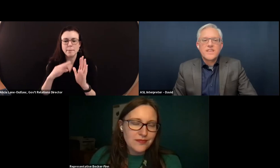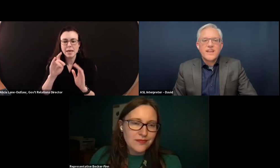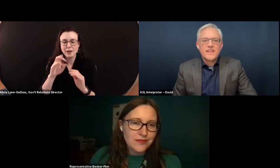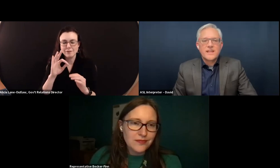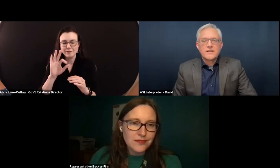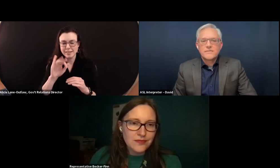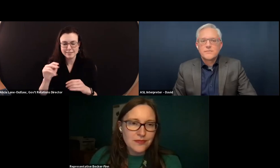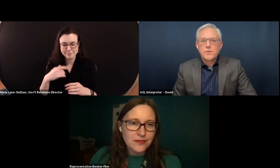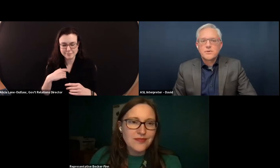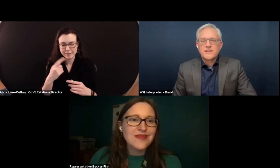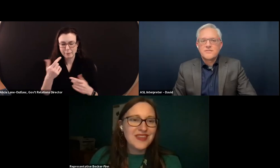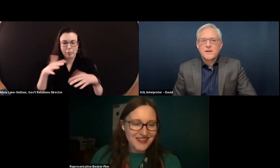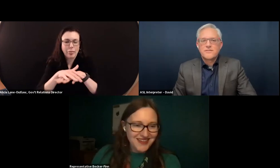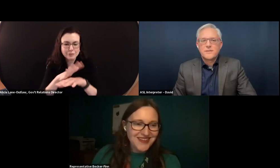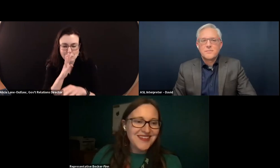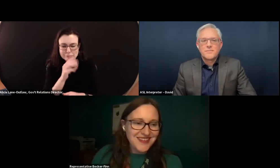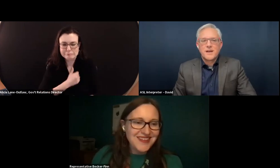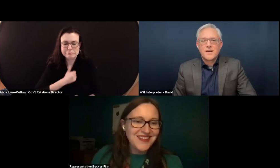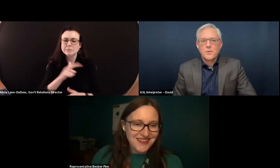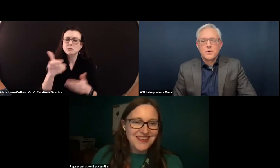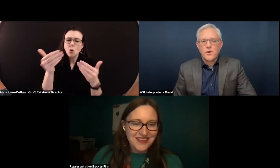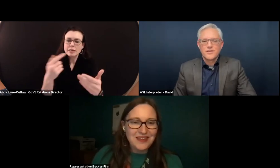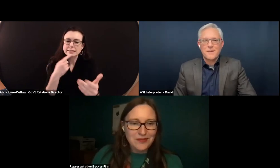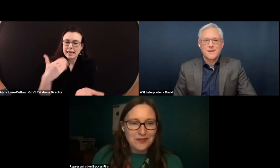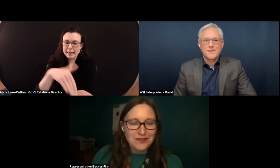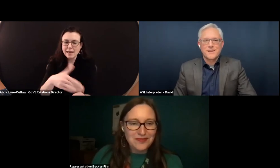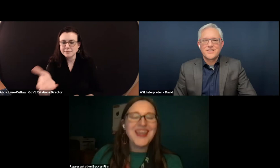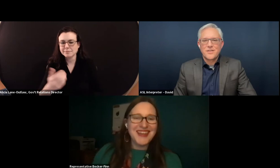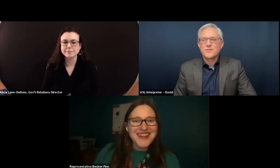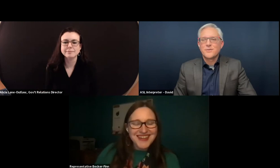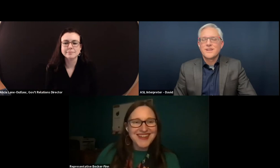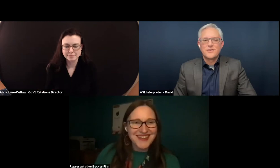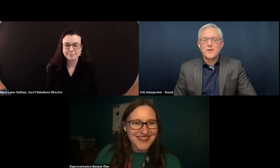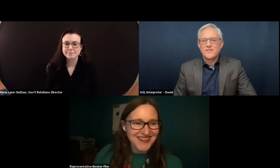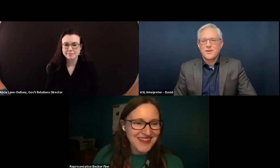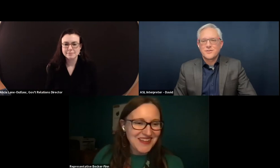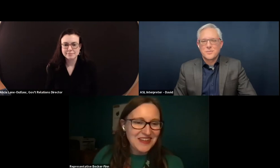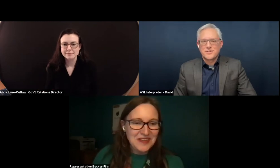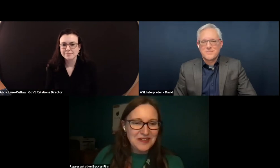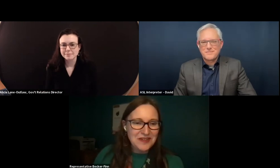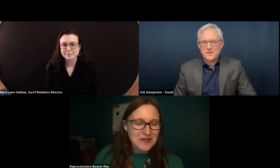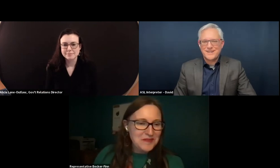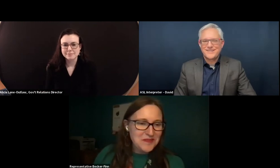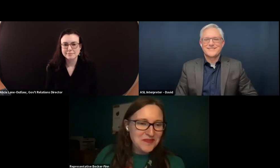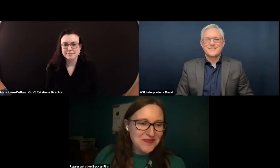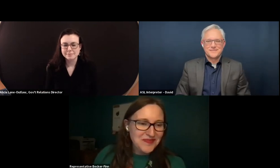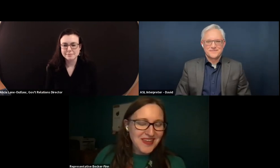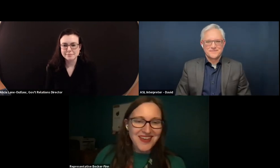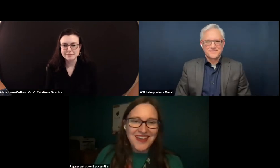Would you say that again, Representative Becker-Finn? We were overlapping each other. So if you could give your answer one more time, that'd be